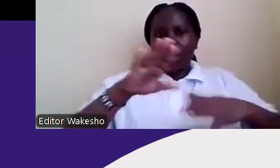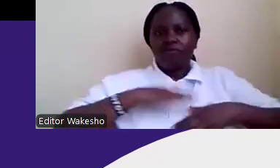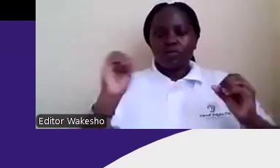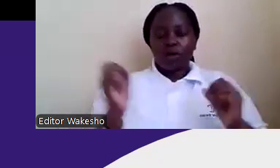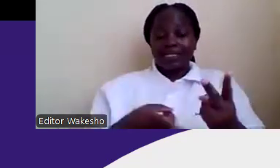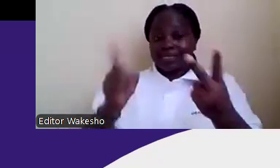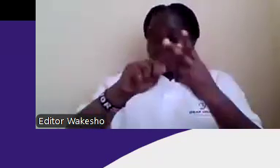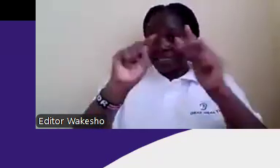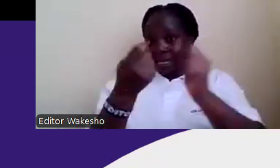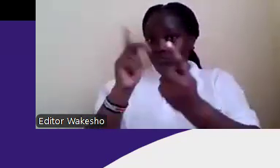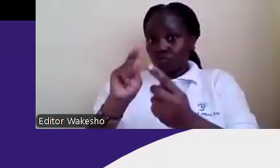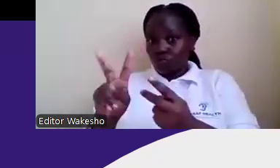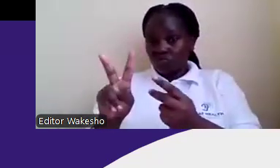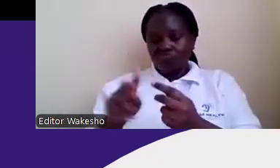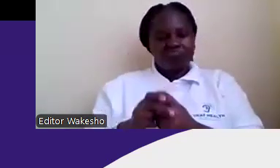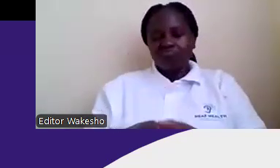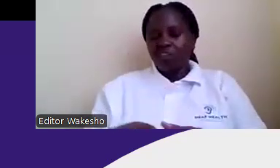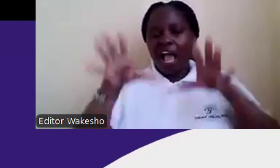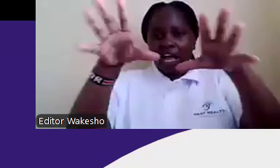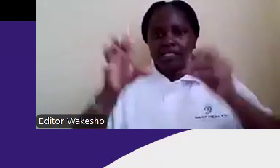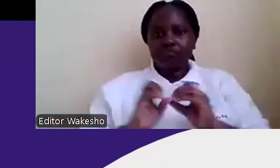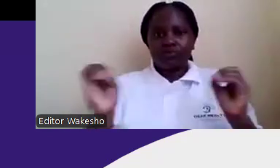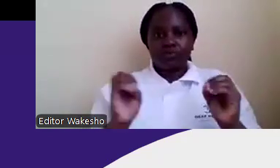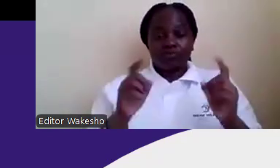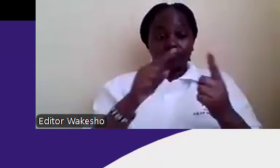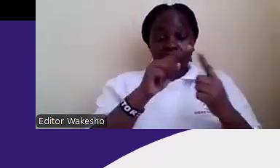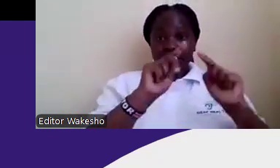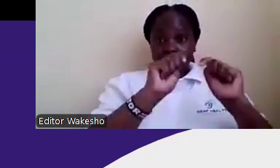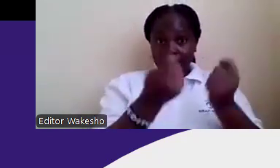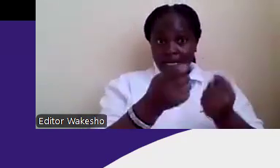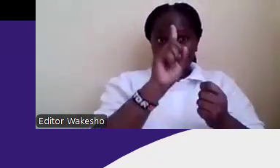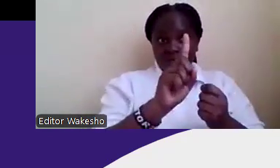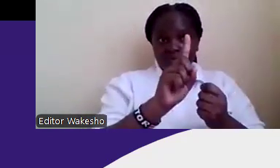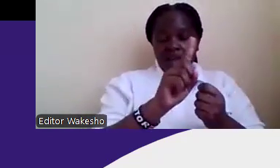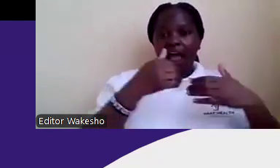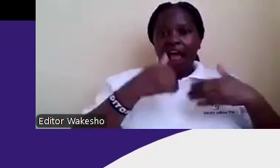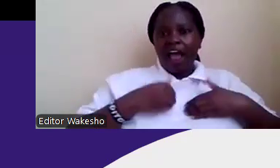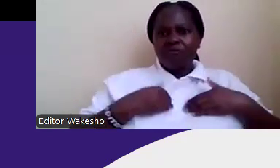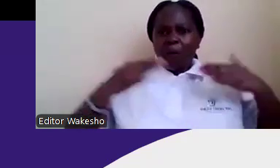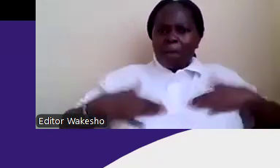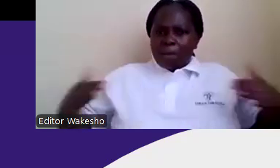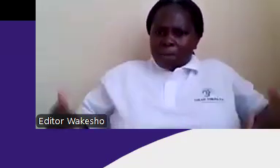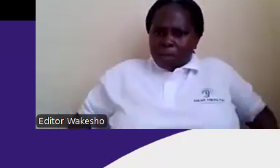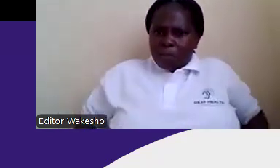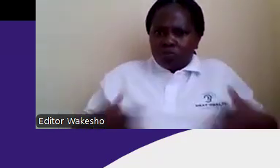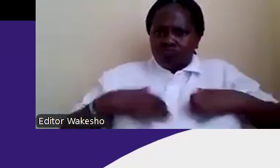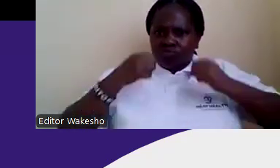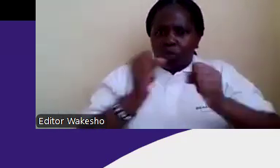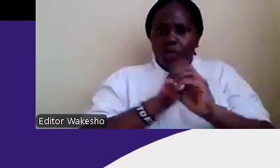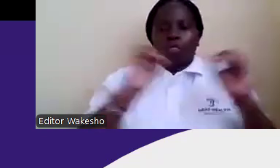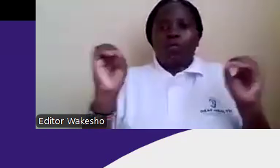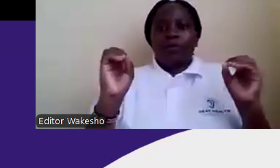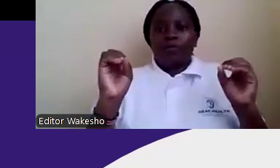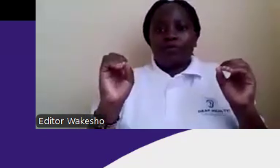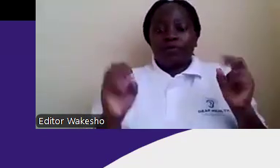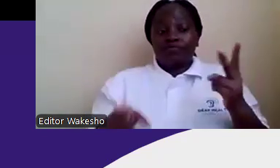the insulin. In type 1, it's caused by an immune system reaction, and we'll see what that means in a minute. But type 2